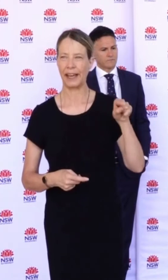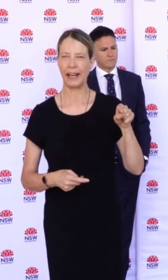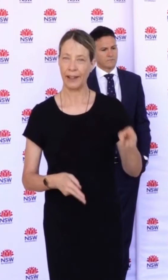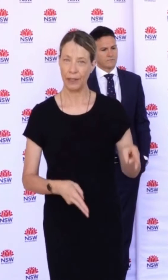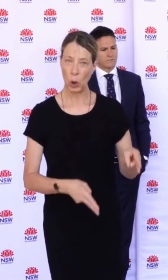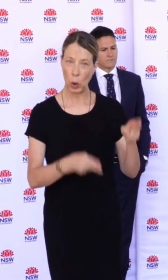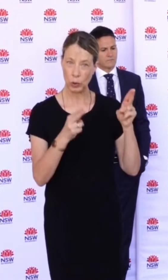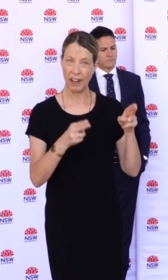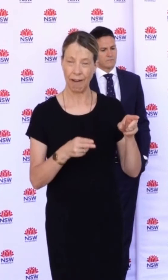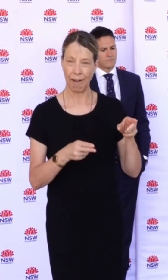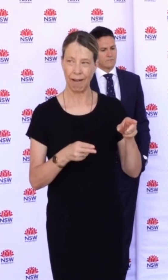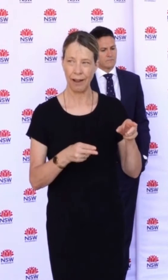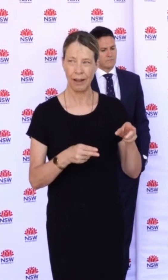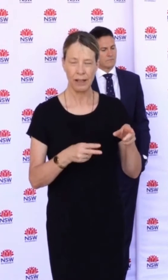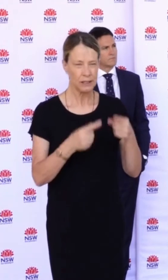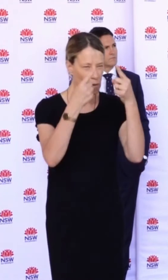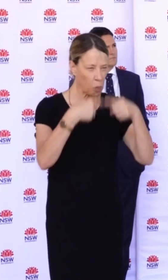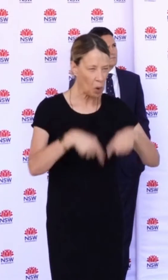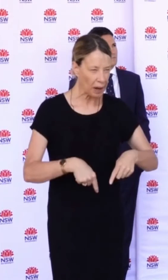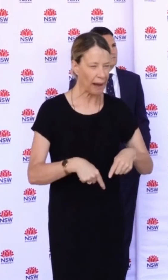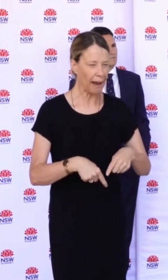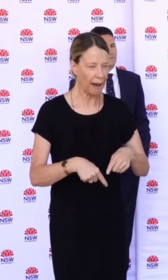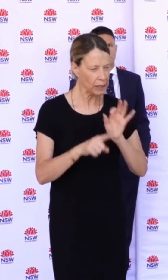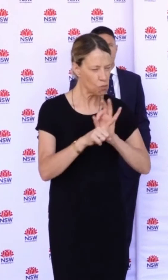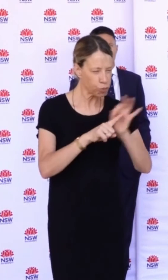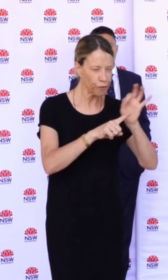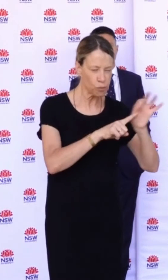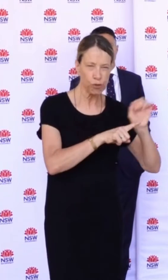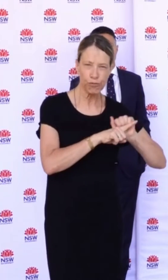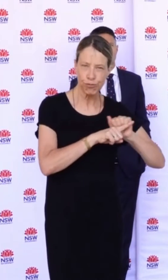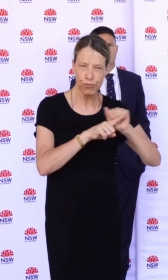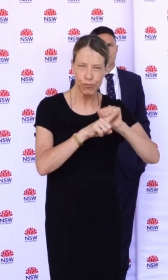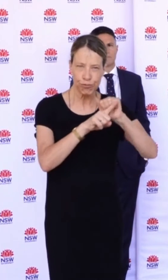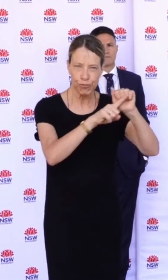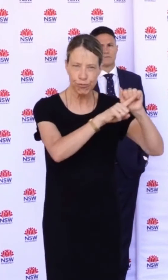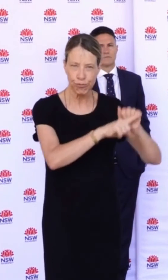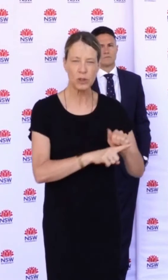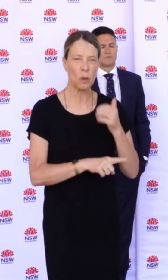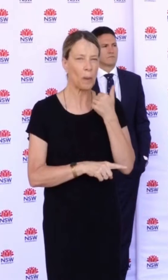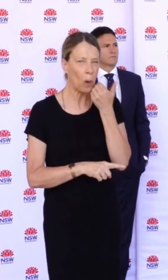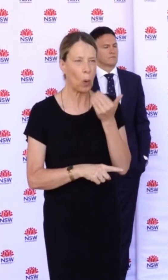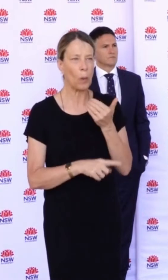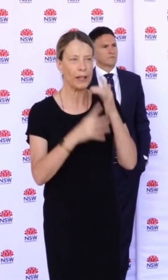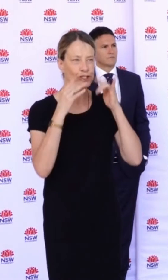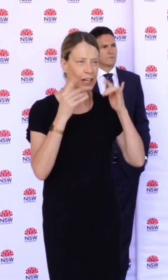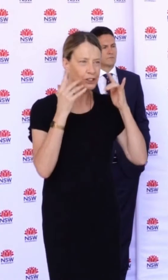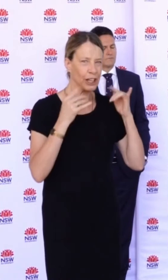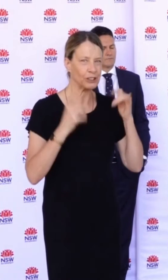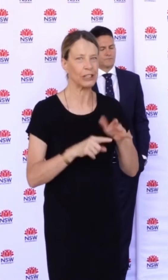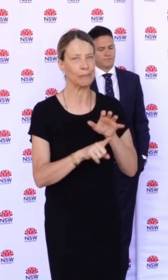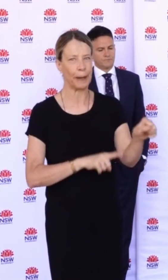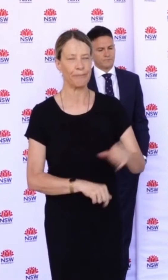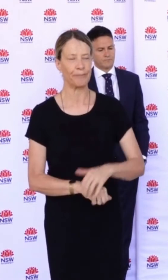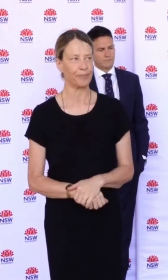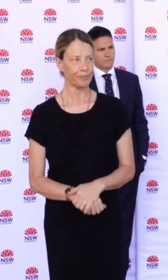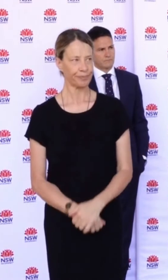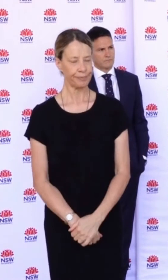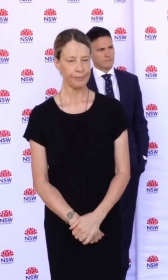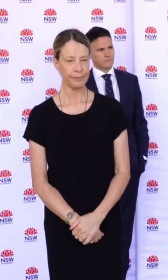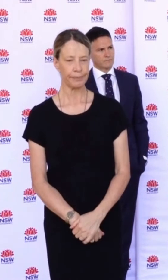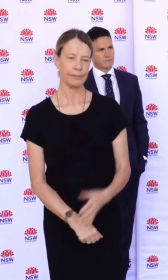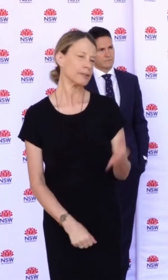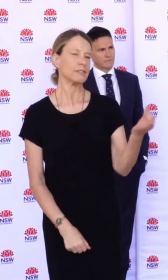system, as we've talked about many times over the last year. It's a human system, and it's always possible to find something